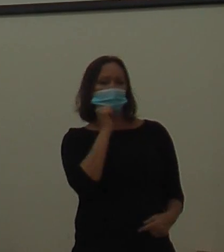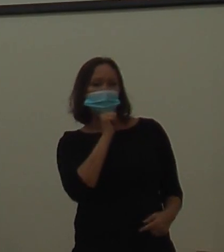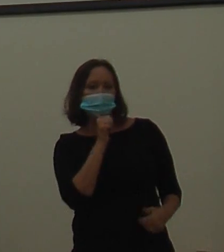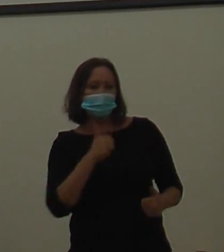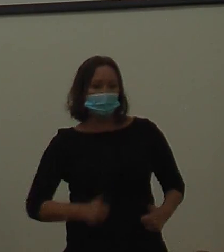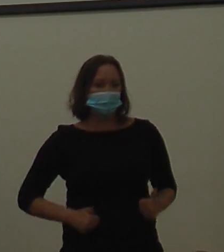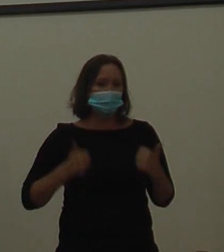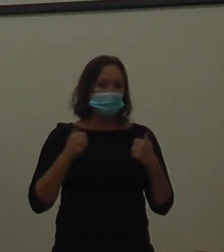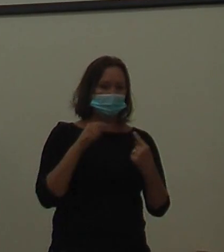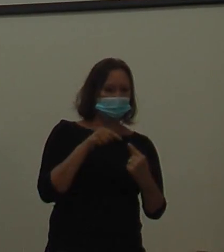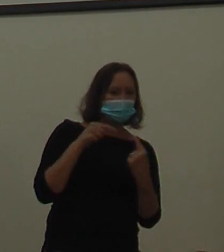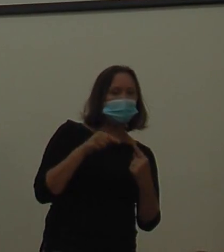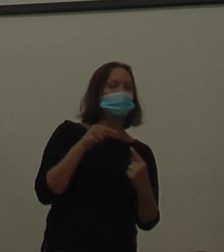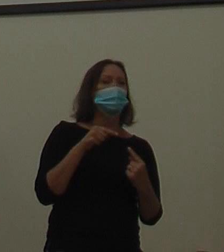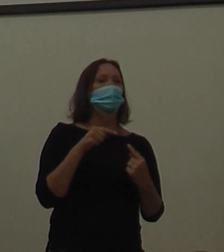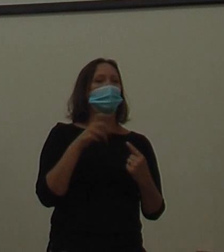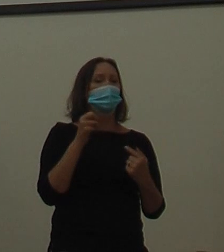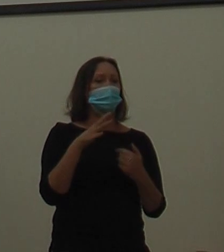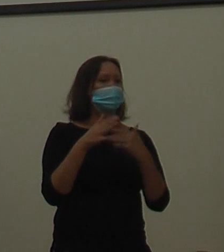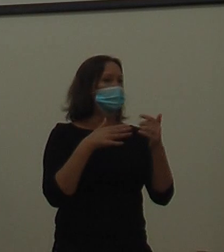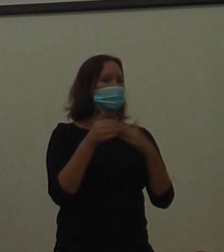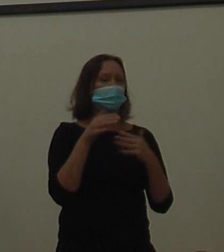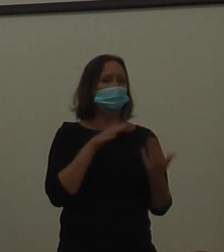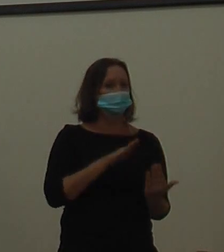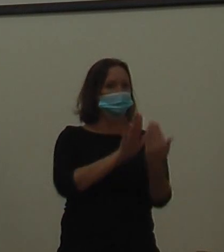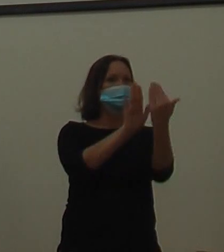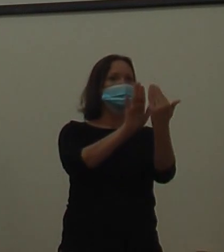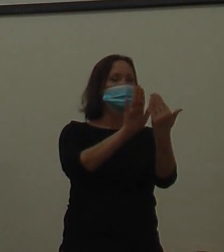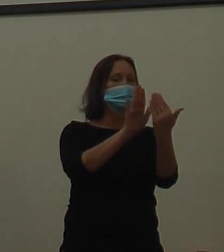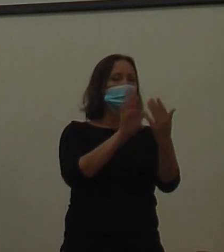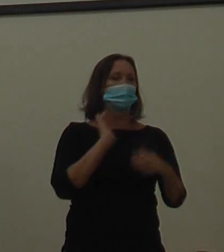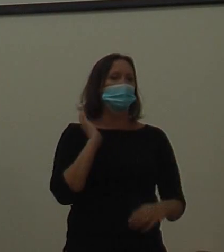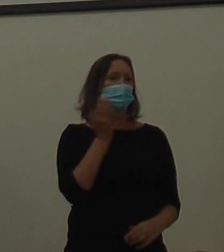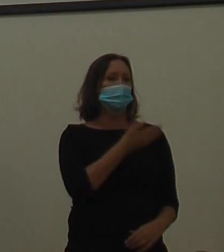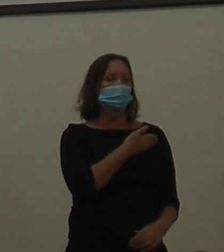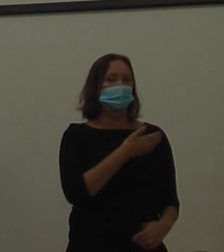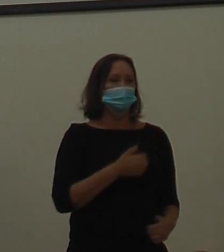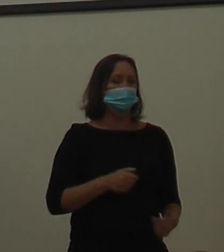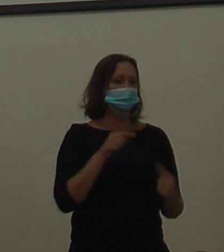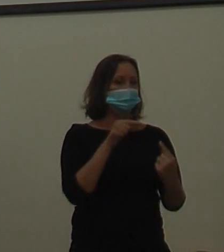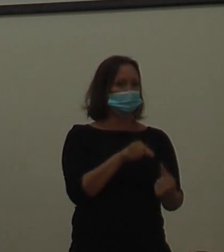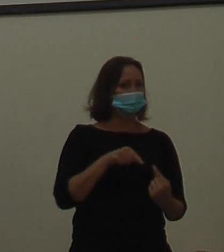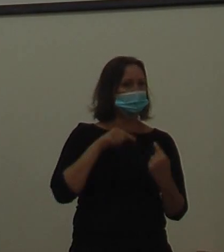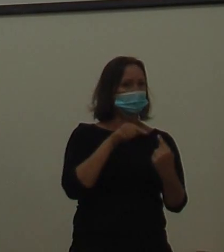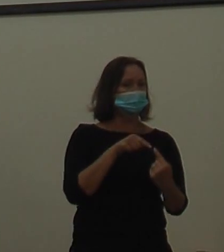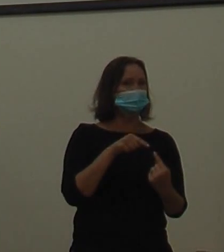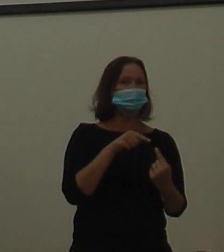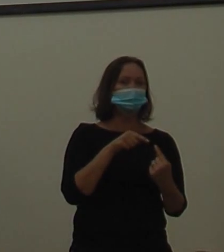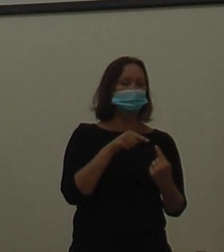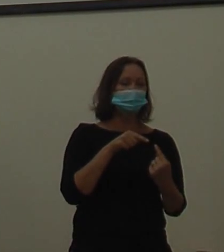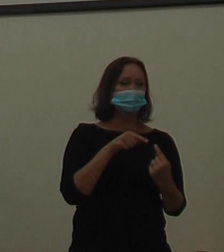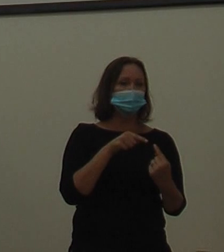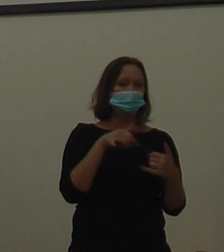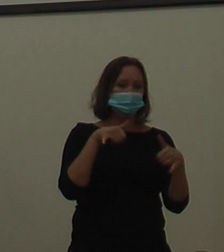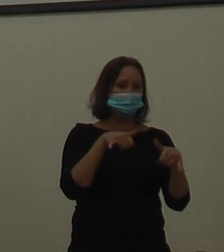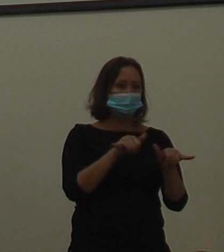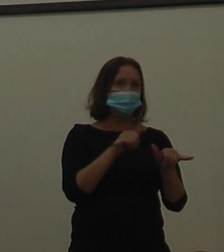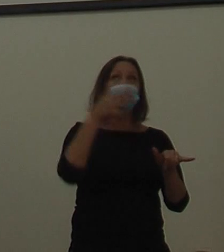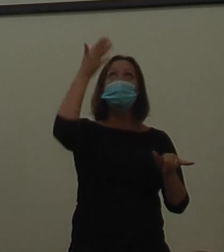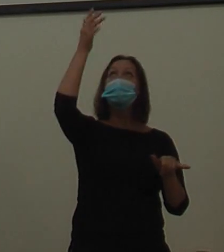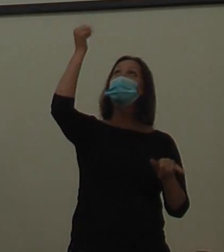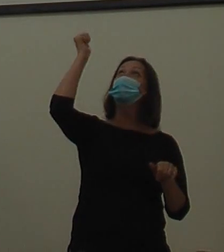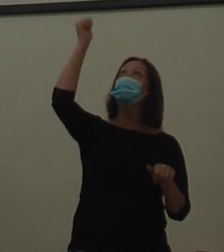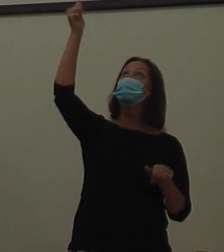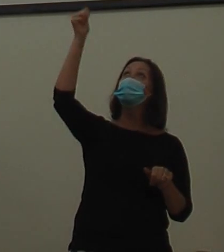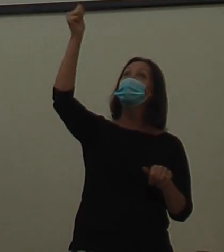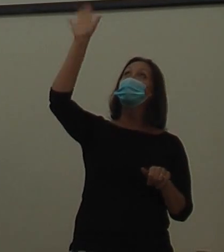lives and the things that are come before us and the struggles that we face, God says, I am your God. I